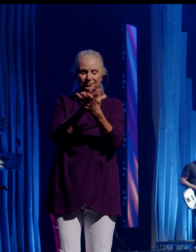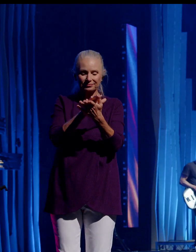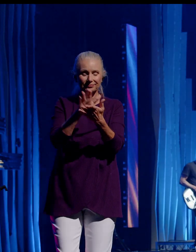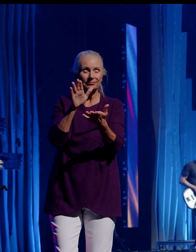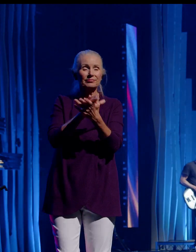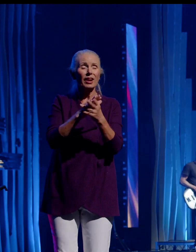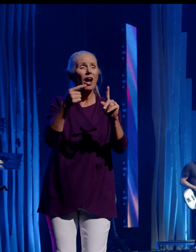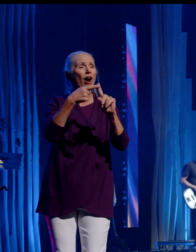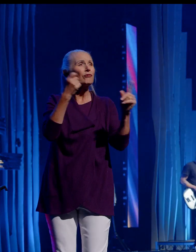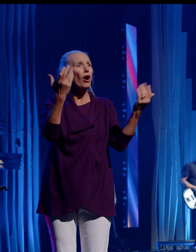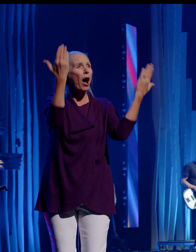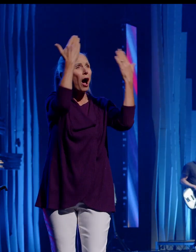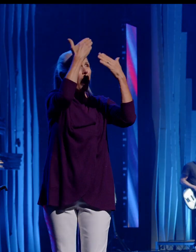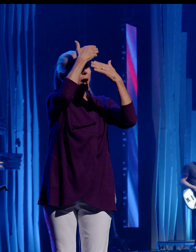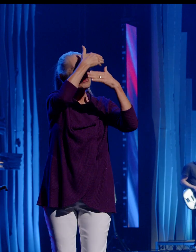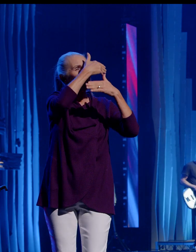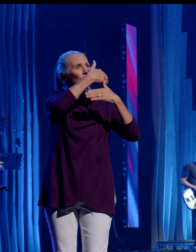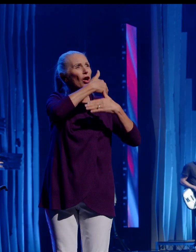Out of the